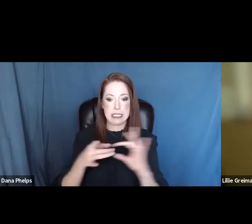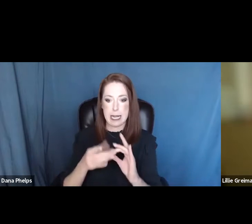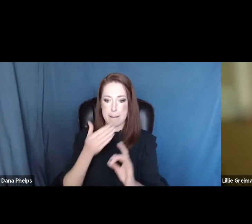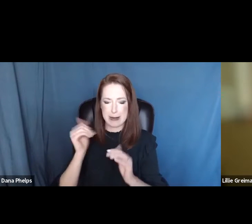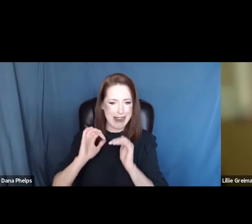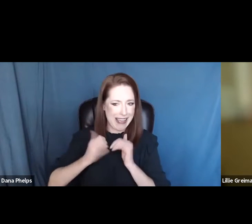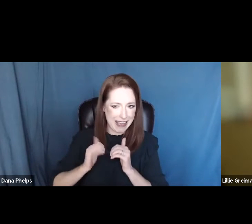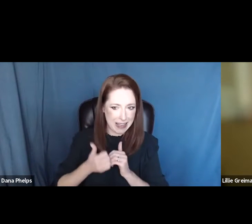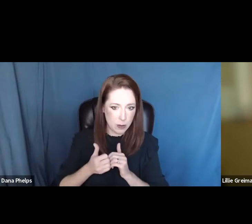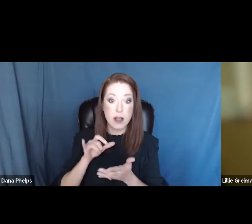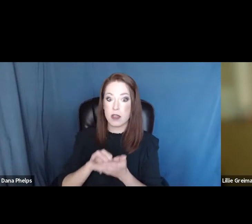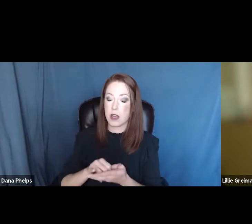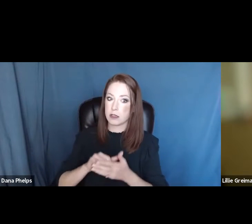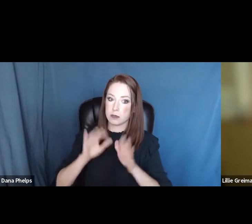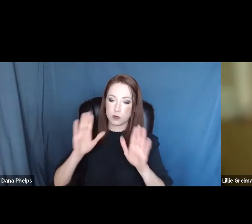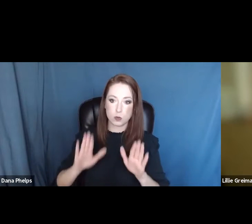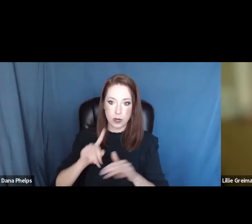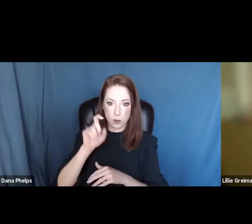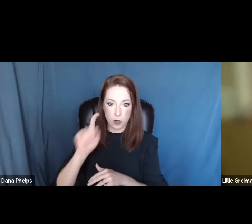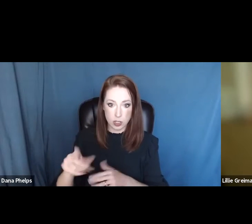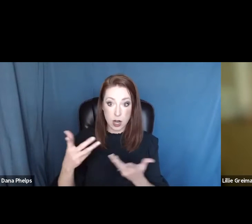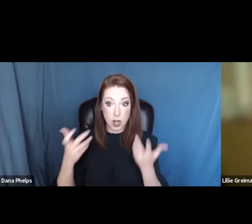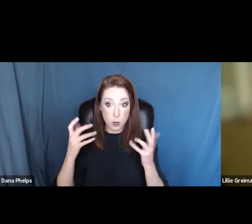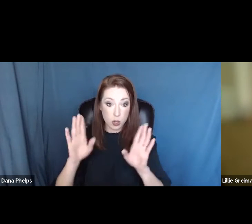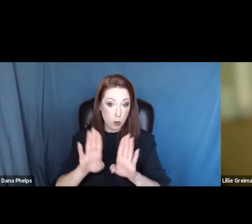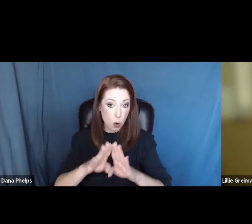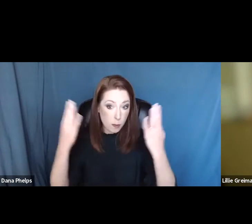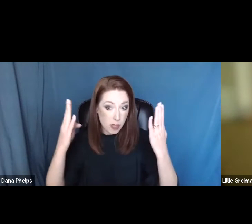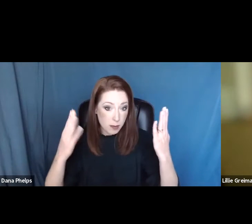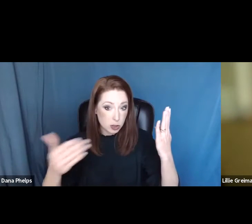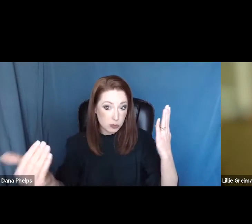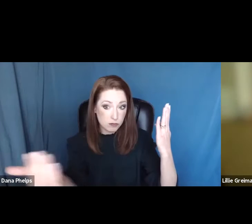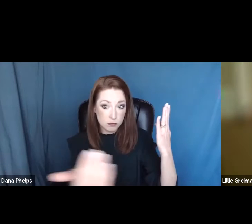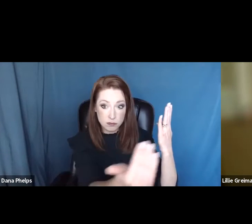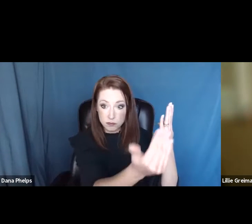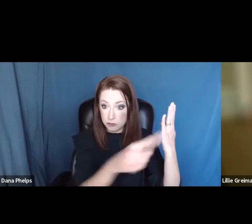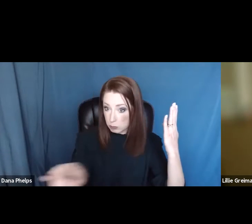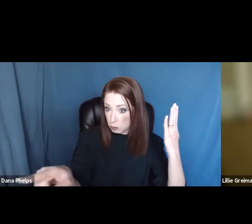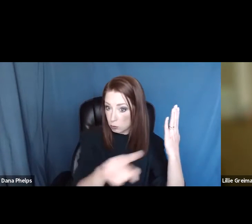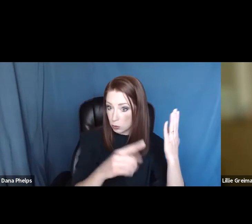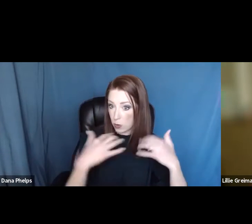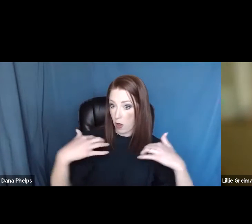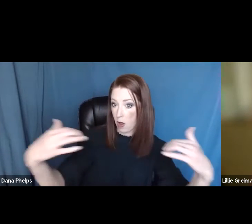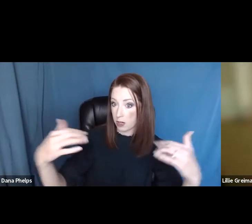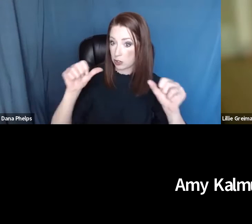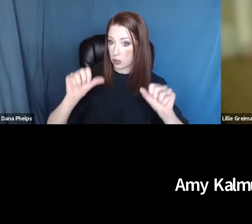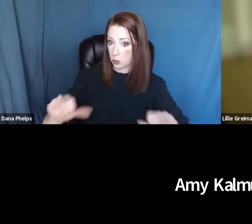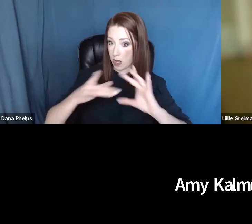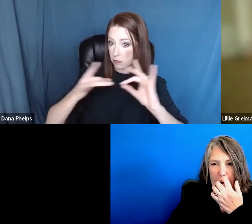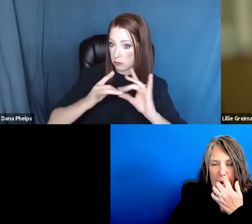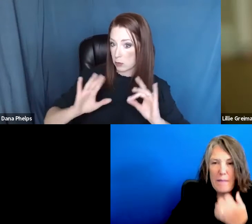good question. And I actually want to open that up maybe to if there's anyone in the audience who could address any efforts that they've